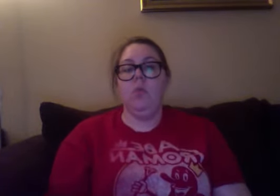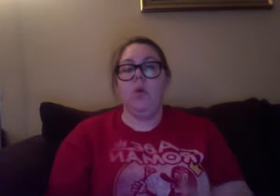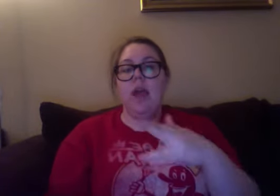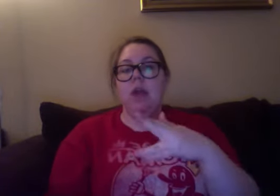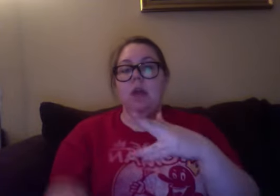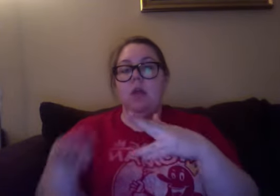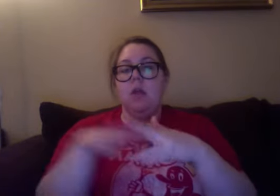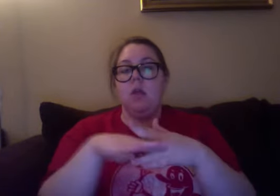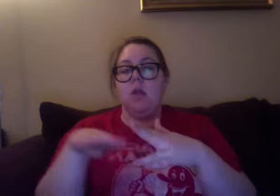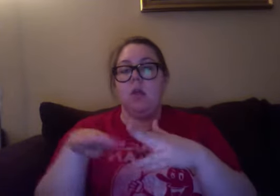Break?